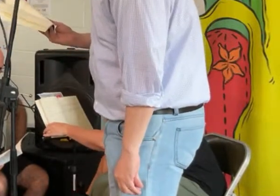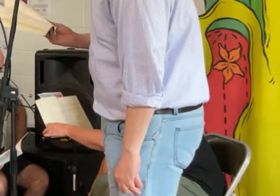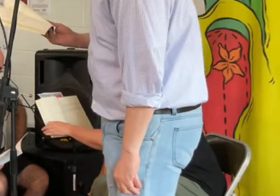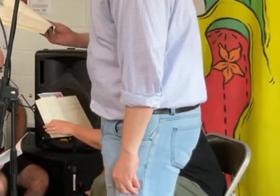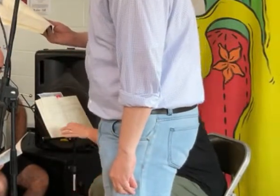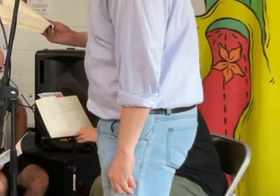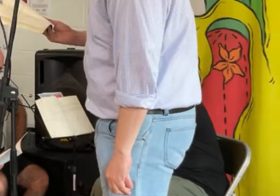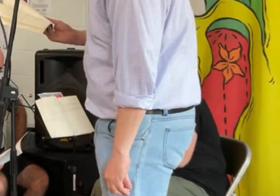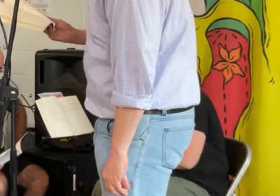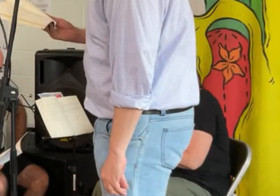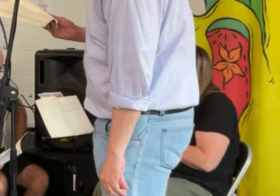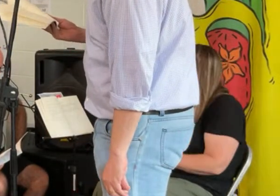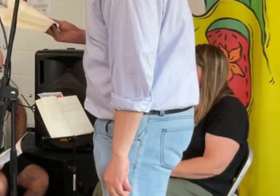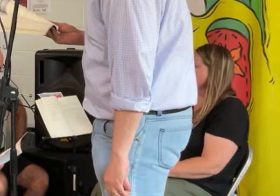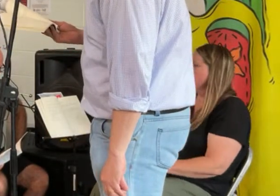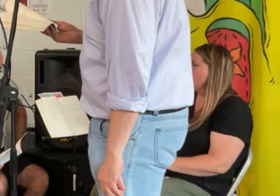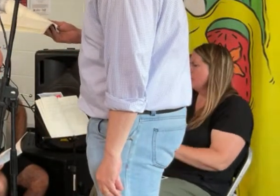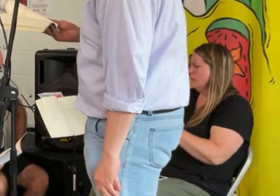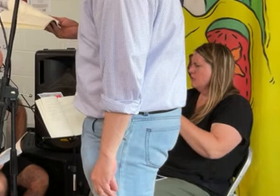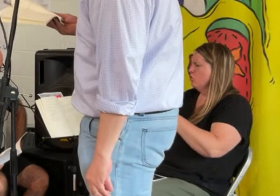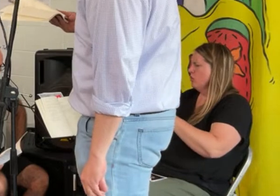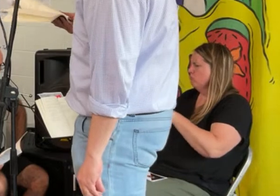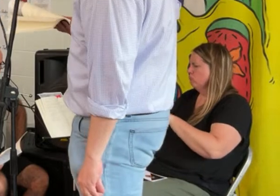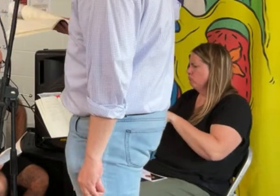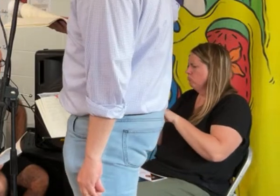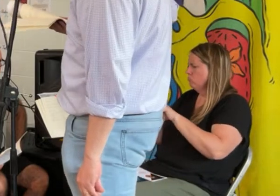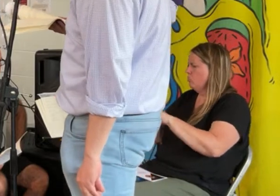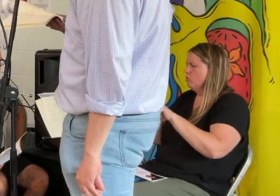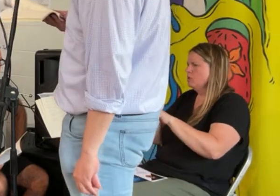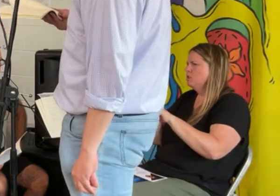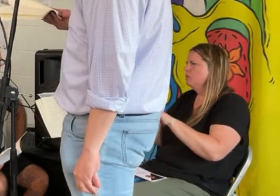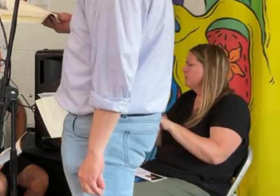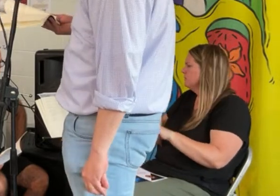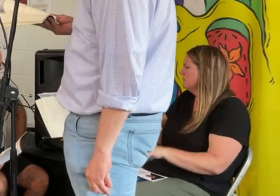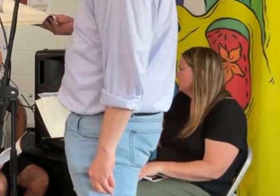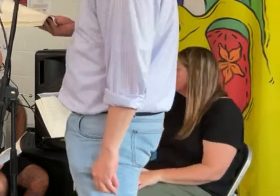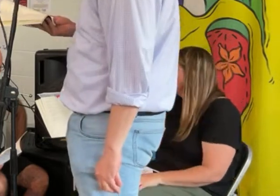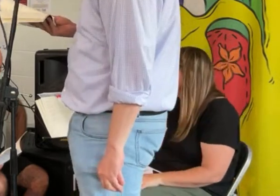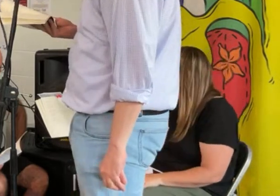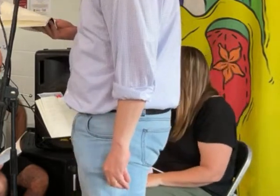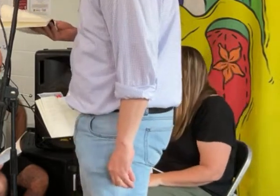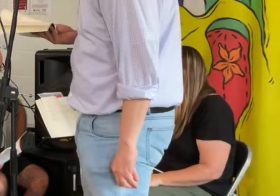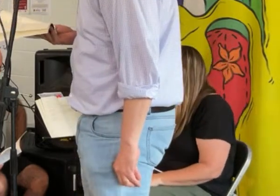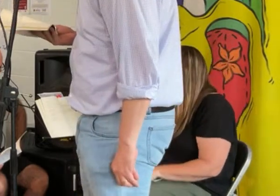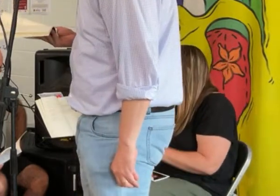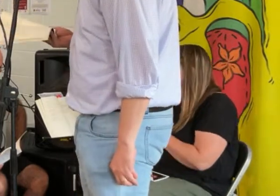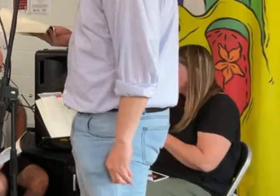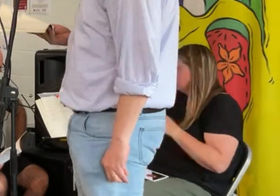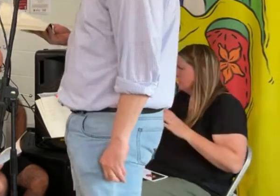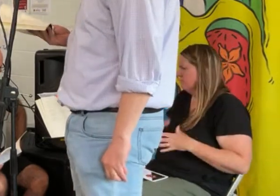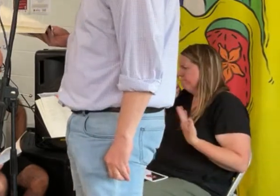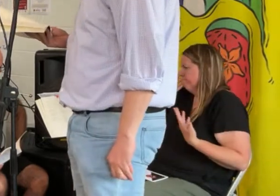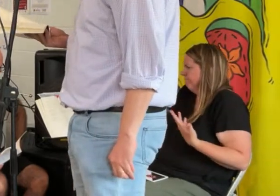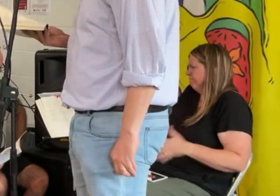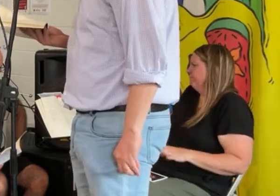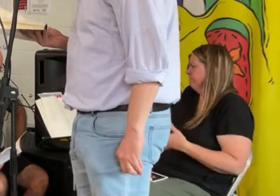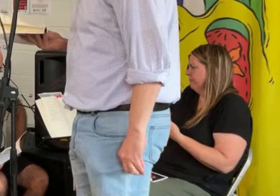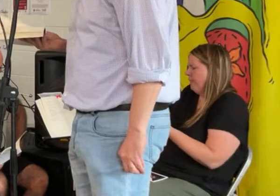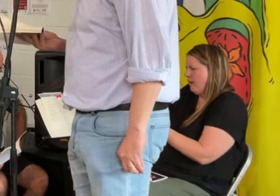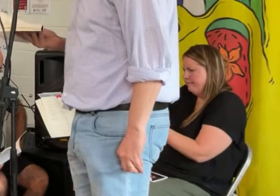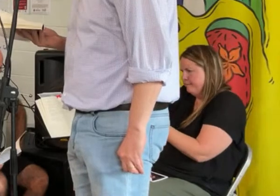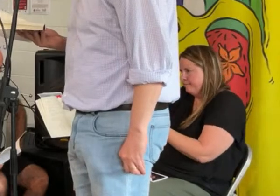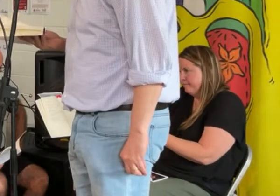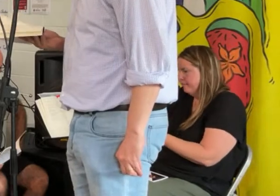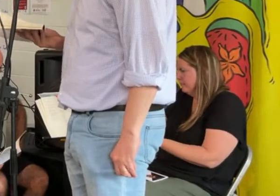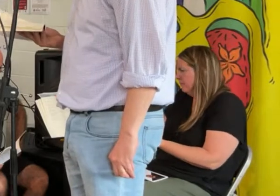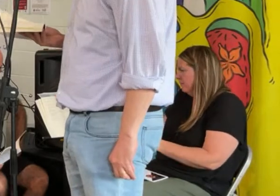Washington citizens do not know. They are evidence of happiness. In a